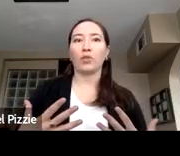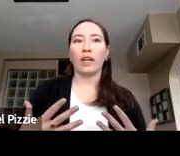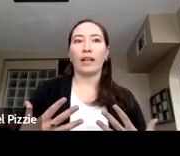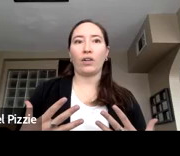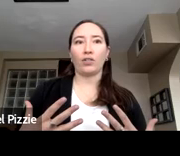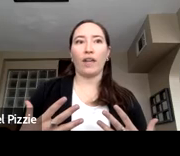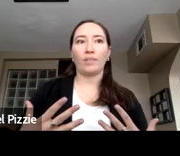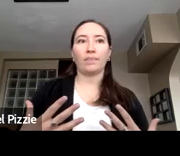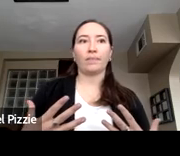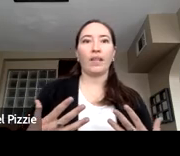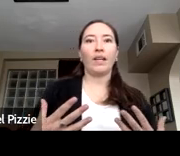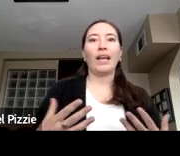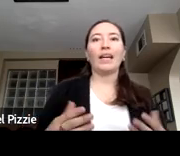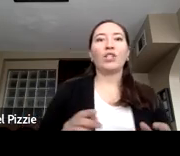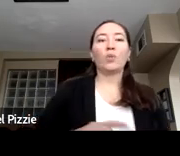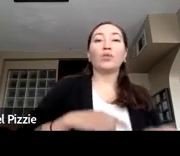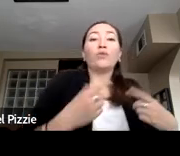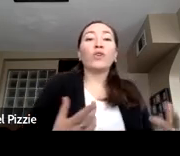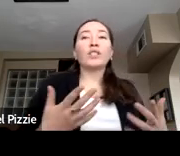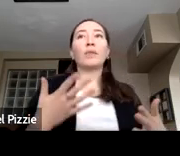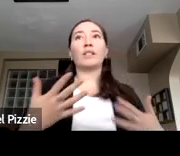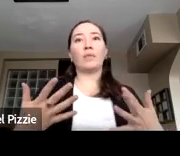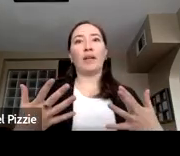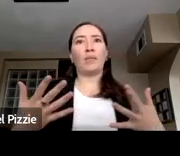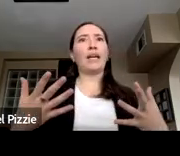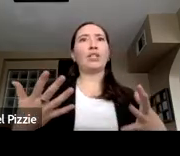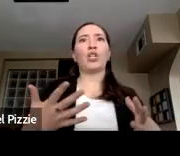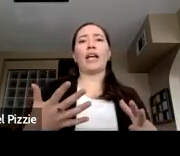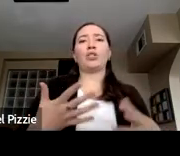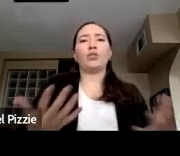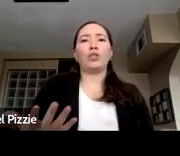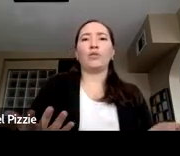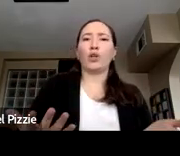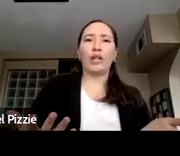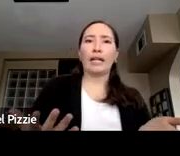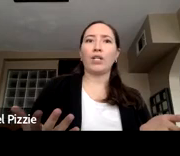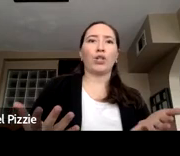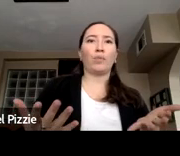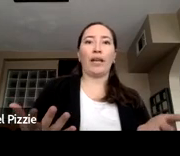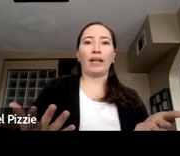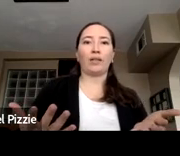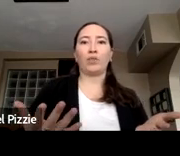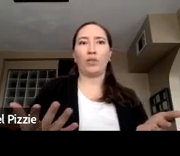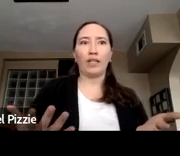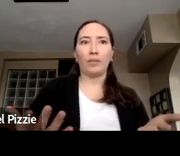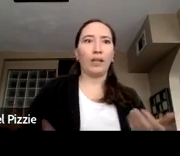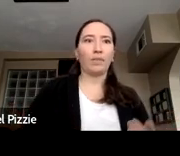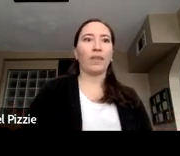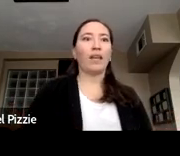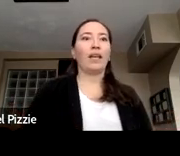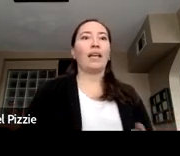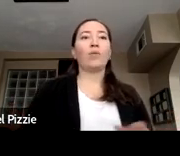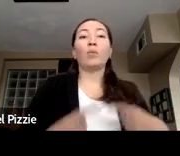time creating your survey. And so when you first come into the main page, as soon as you've created your blank survey